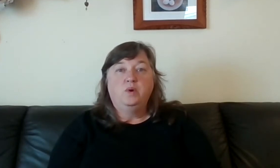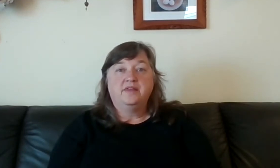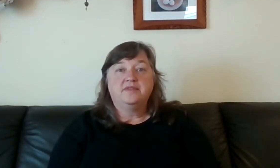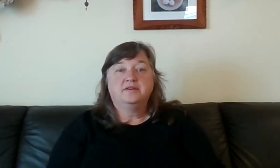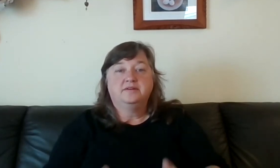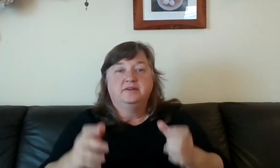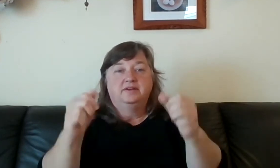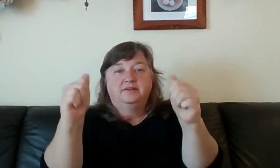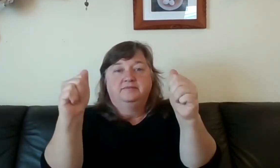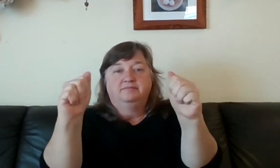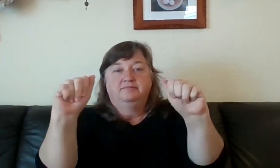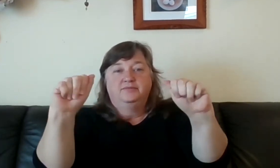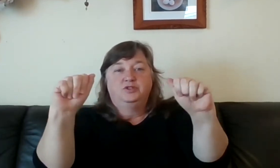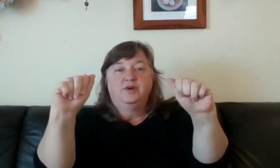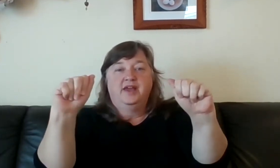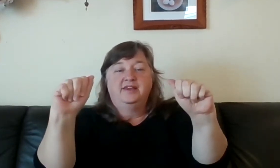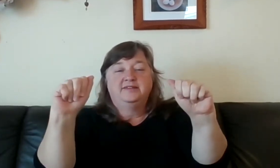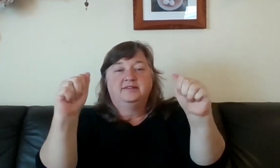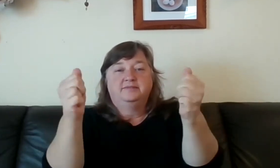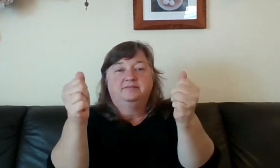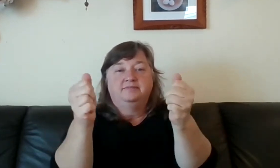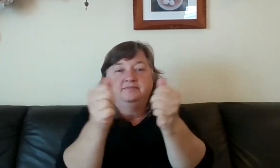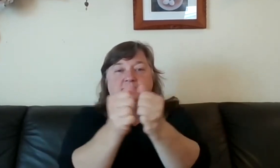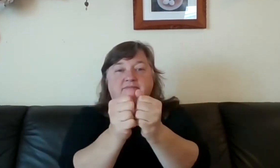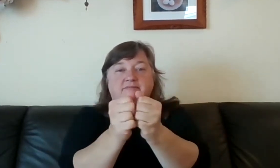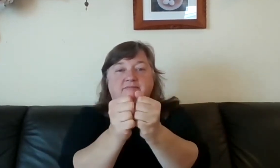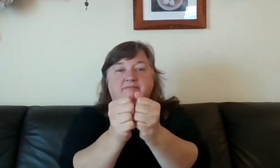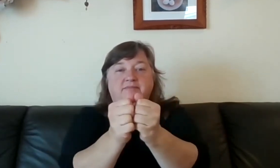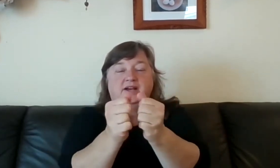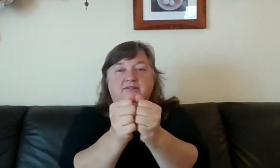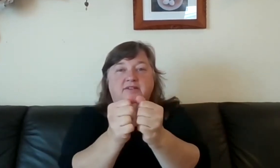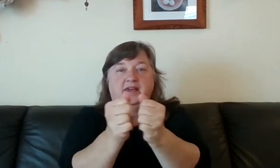With. Two A's, knuckles together.